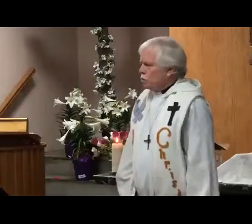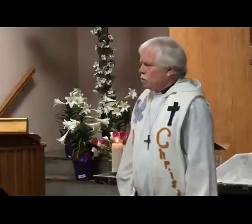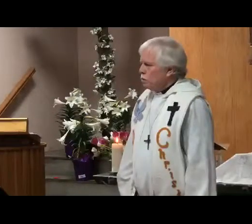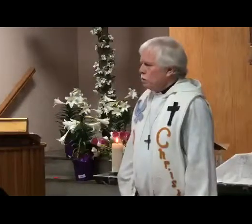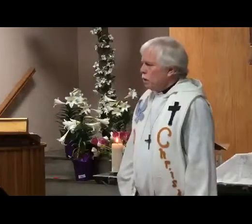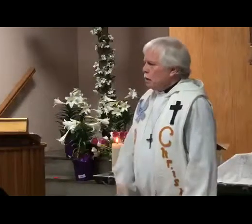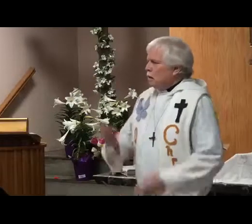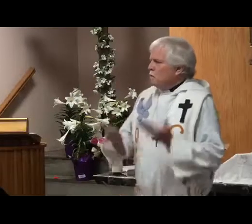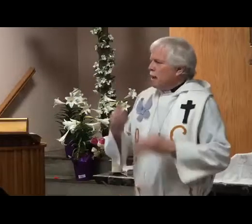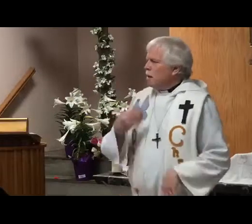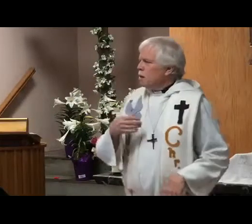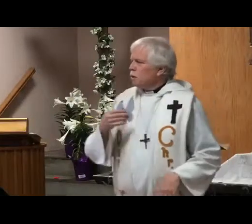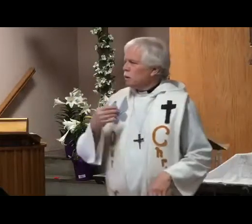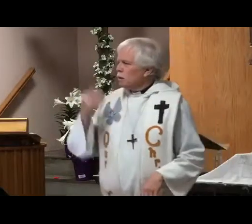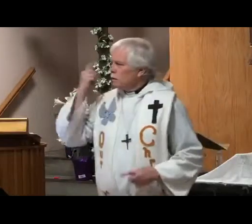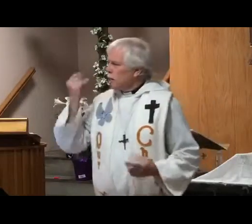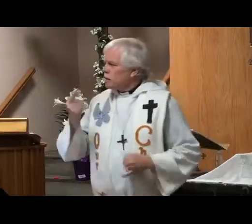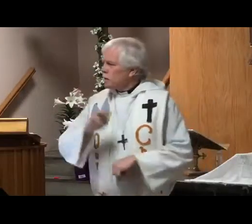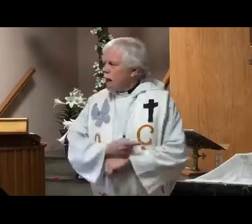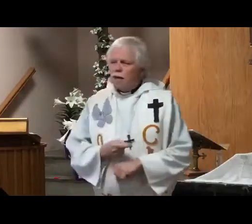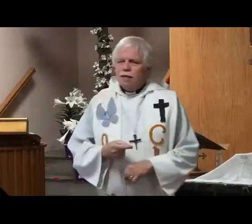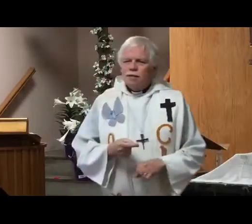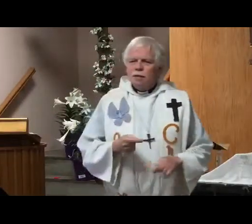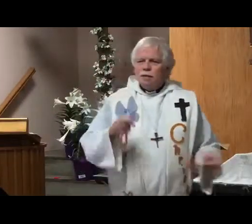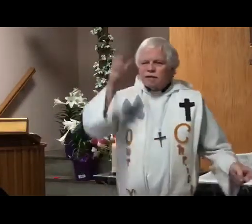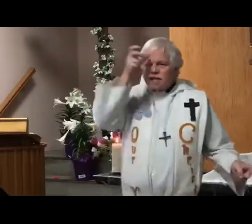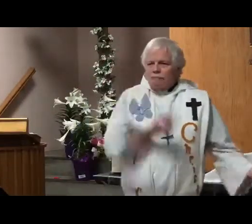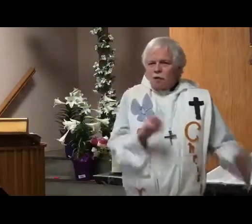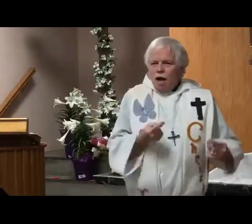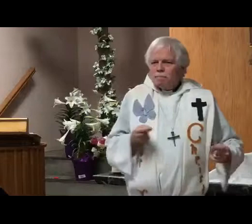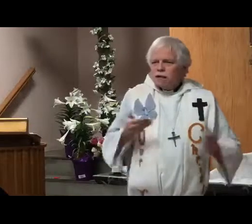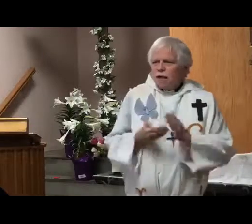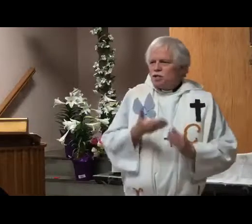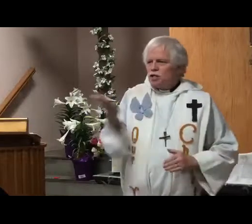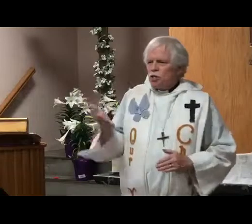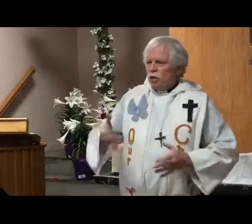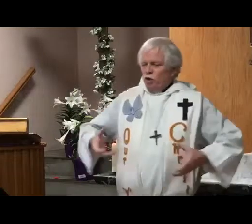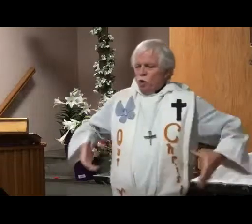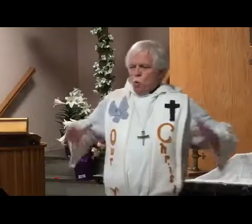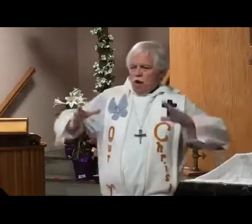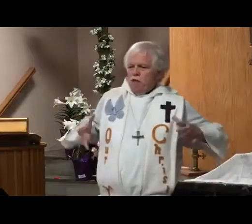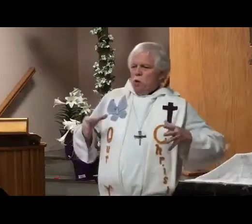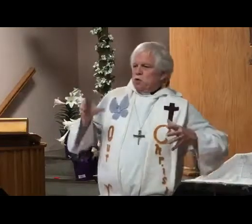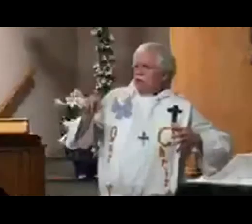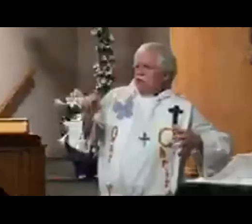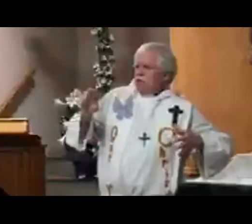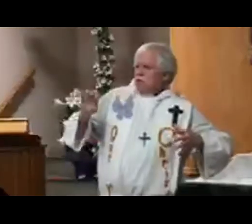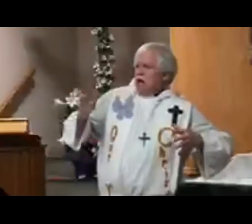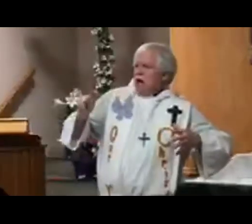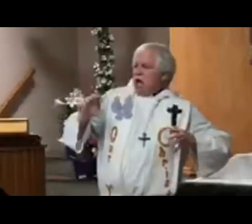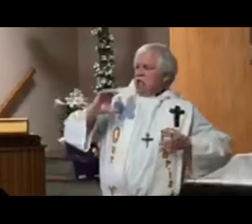you. Maybe you could think today that the devil comes against you with one of